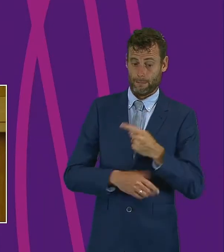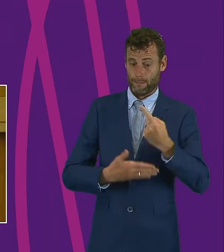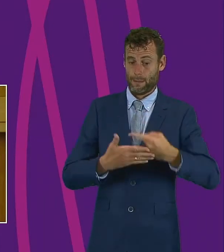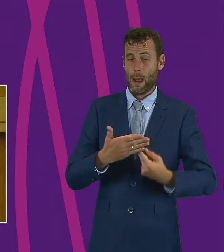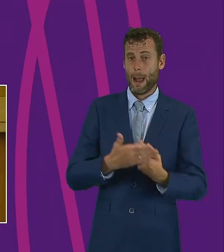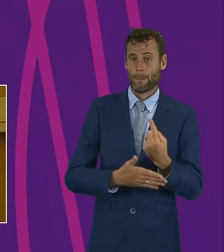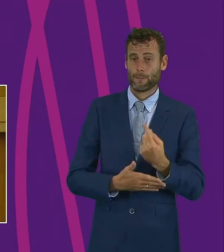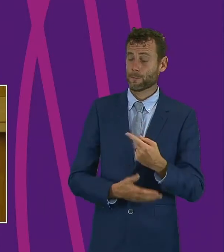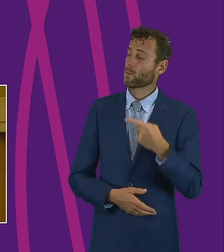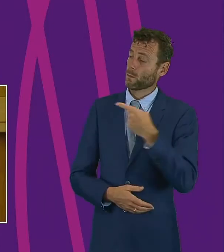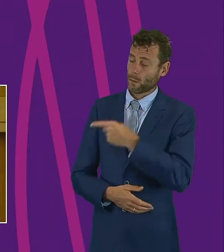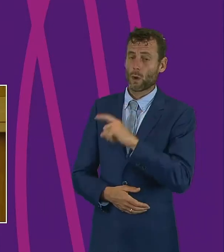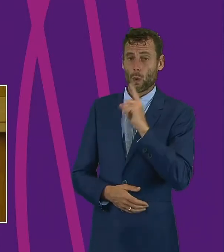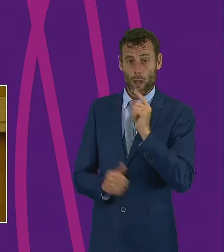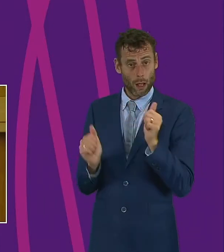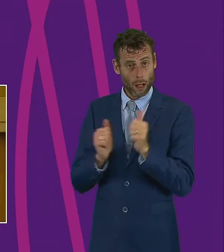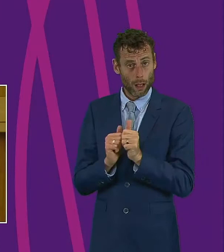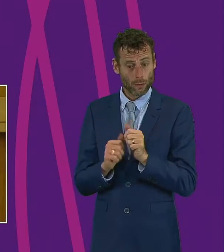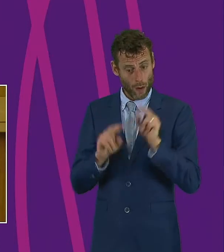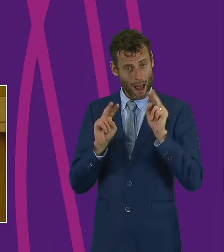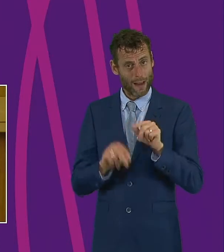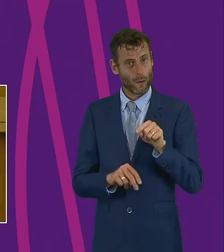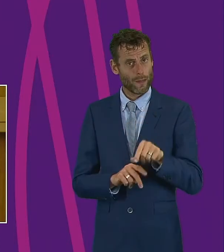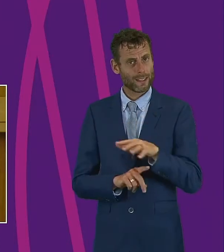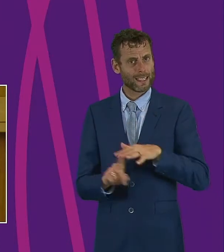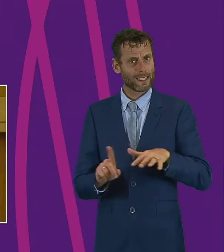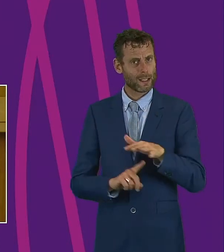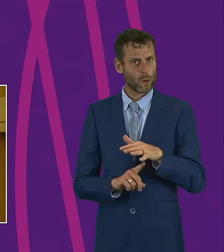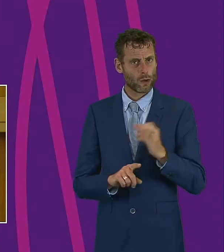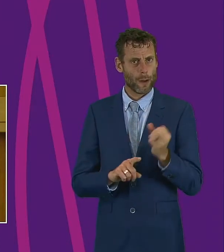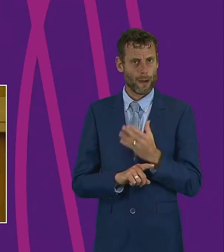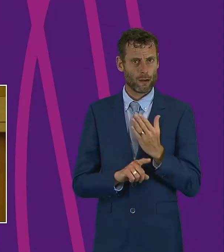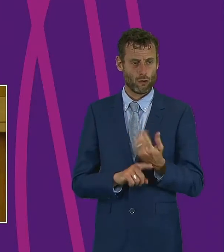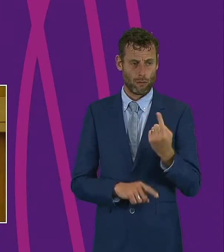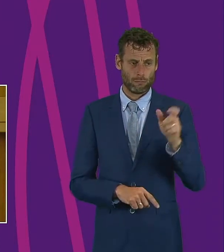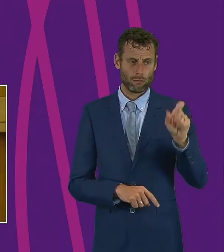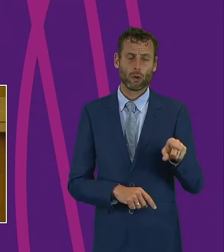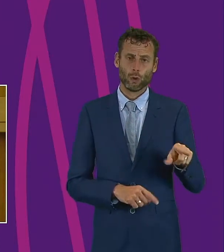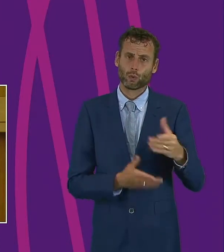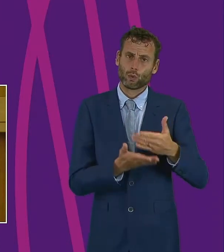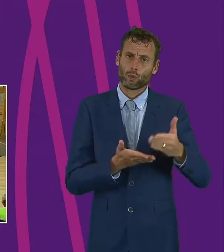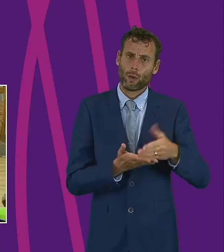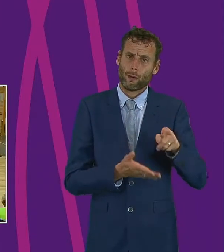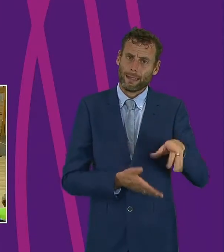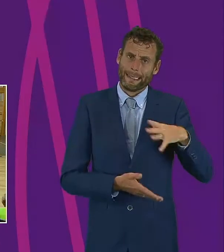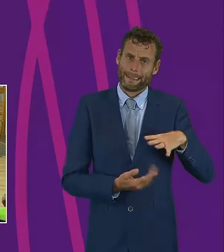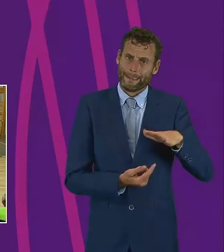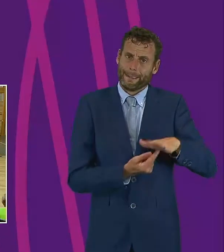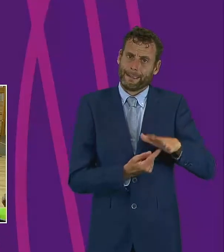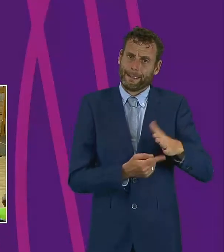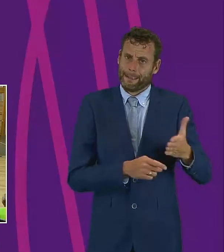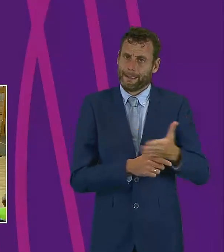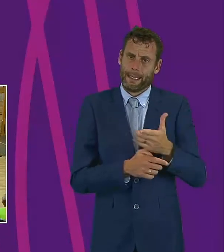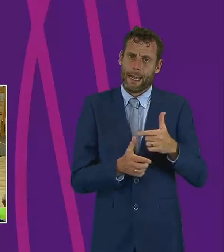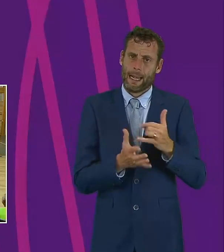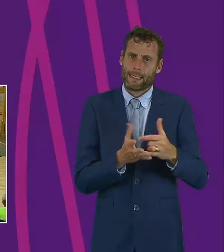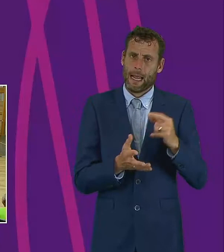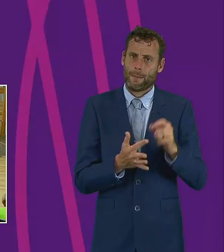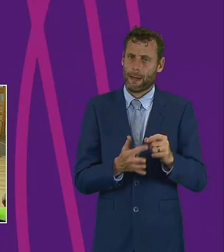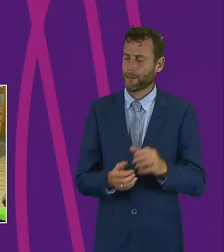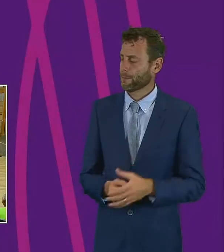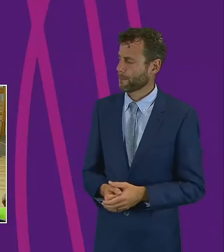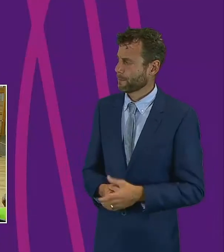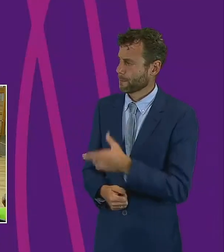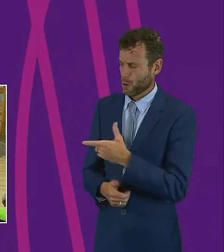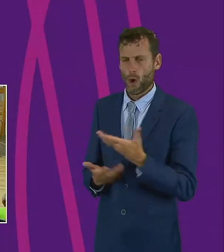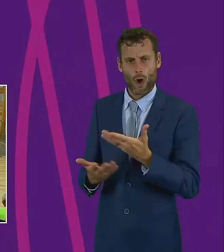she will personally look into this situation to help my constituent get this resolved as soon as possible? First Minister. Of course, I will personally look